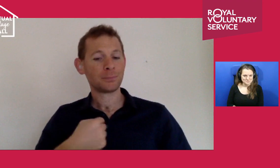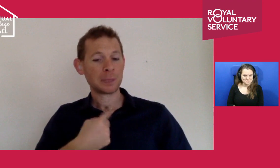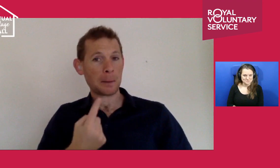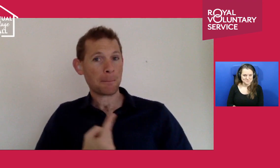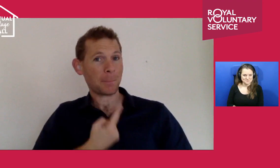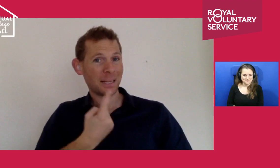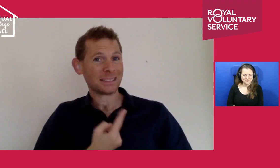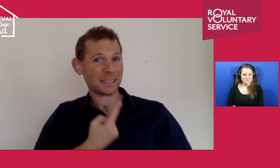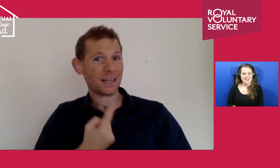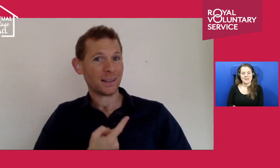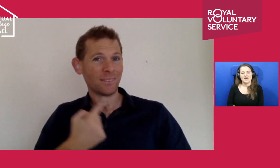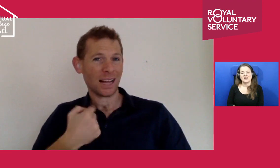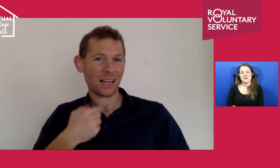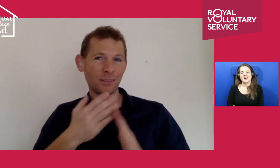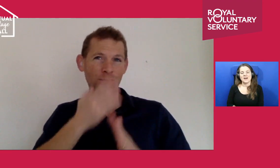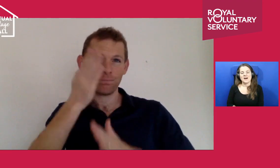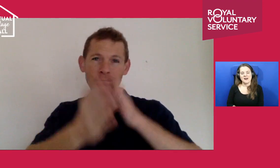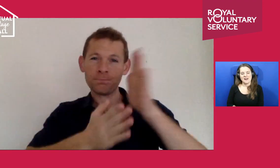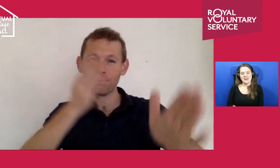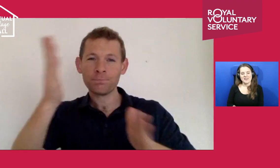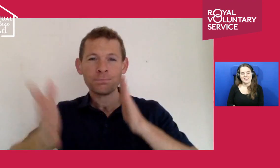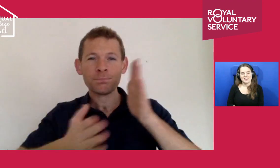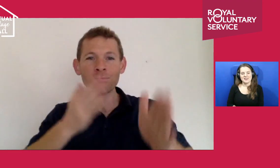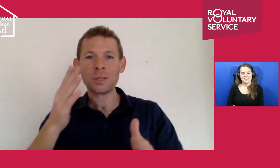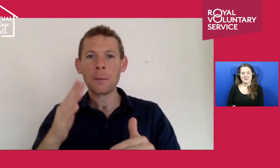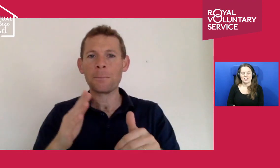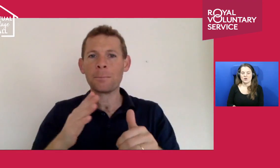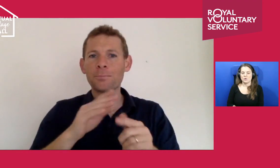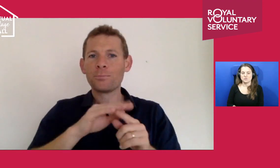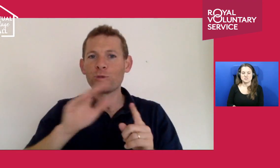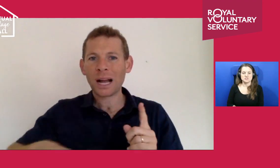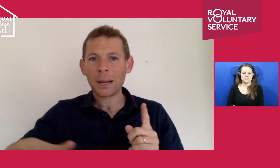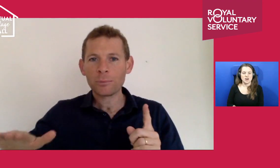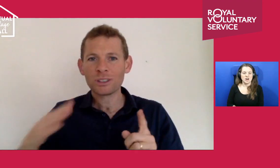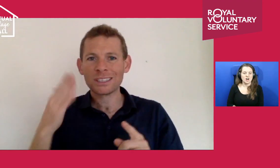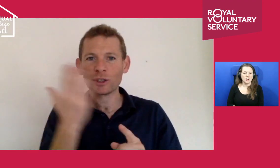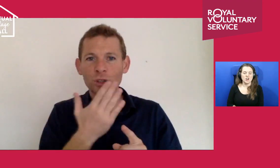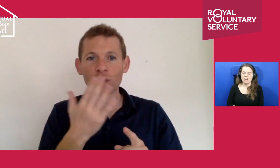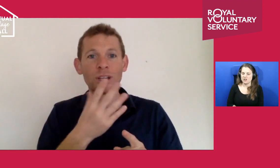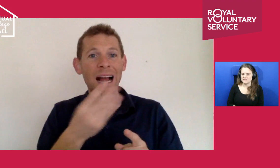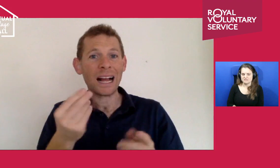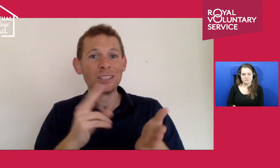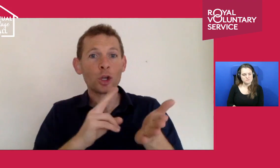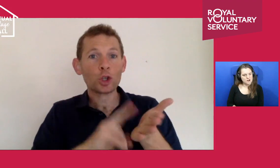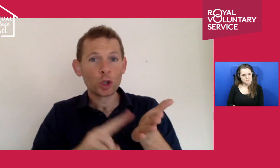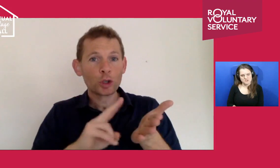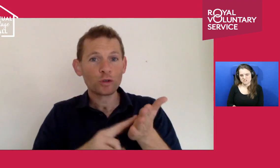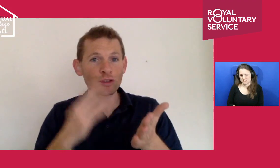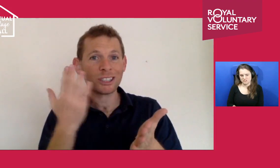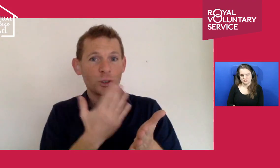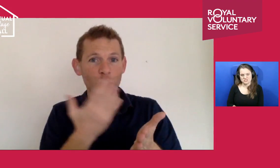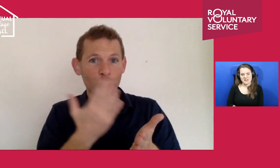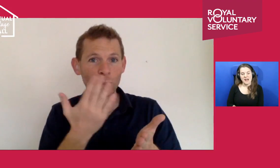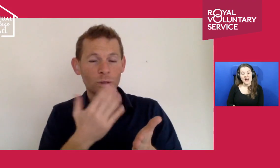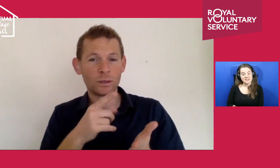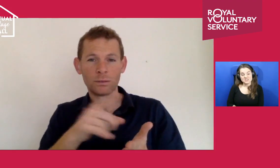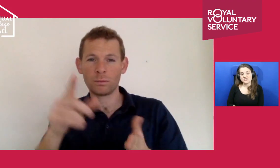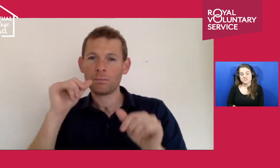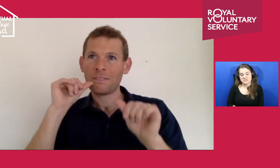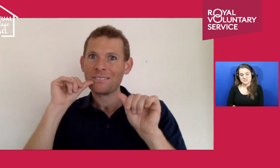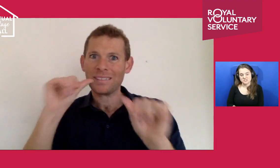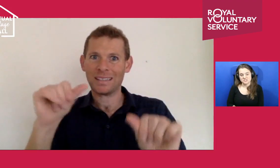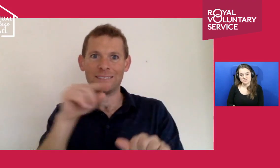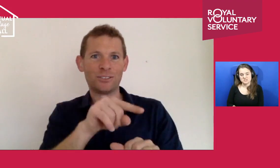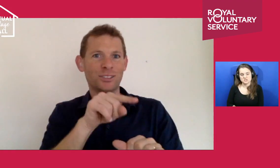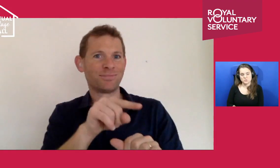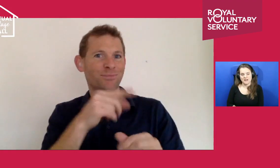Rainbow. Now, I go to a lot of different primary schools and